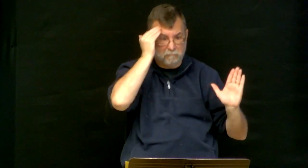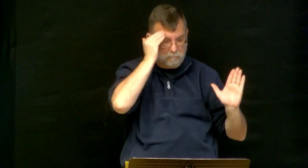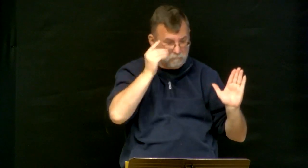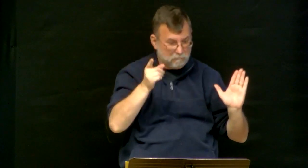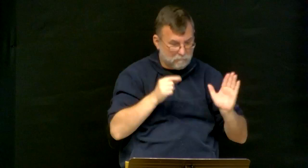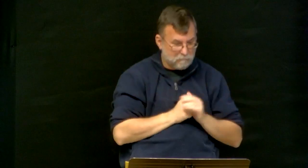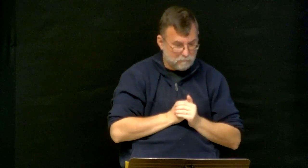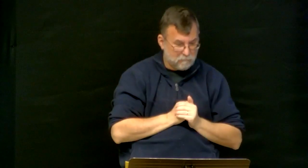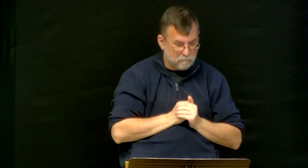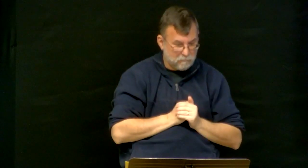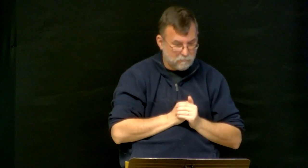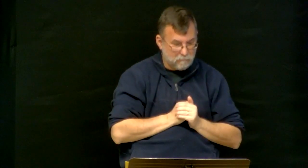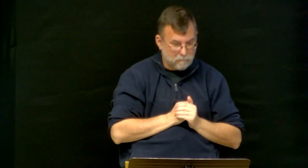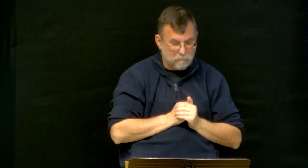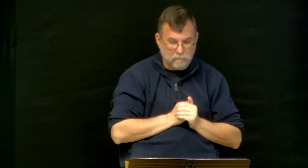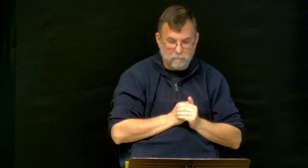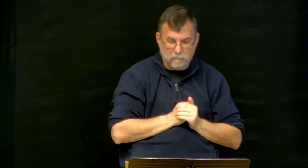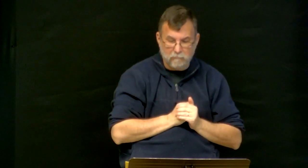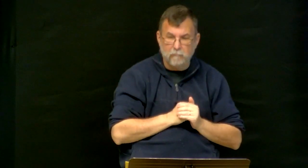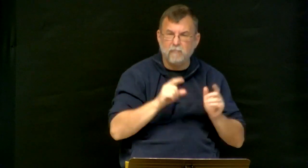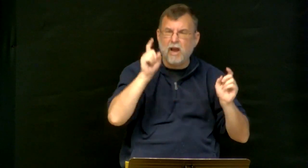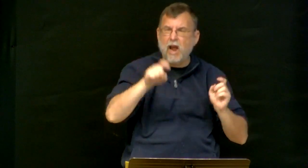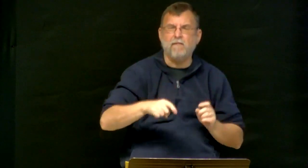And you know, when you have a list,